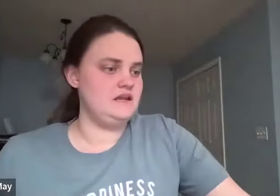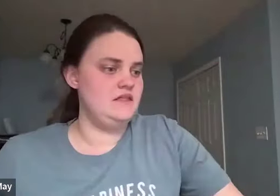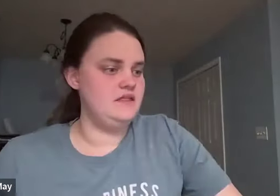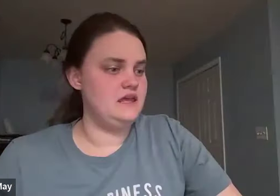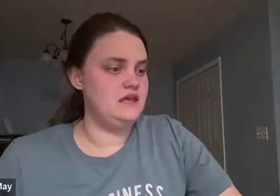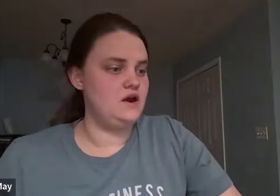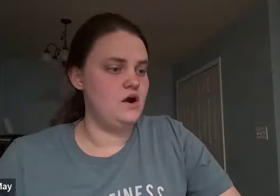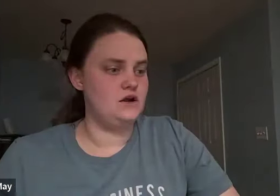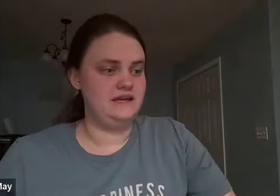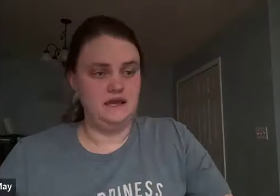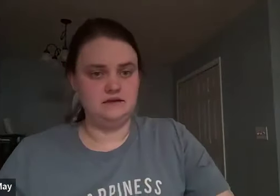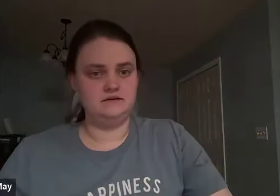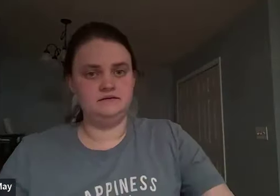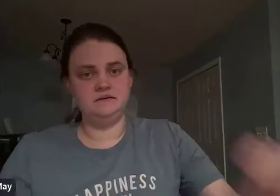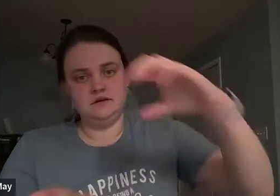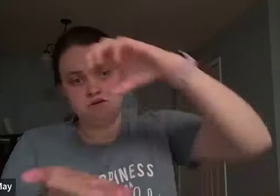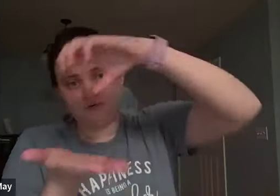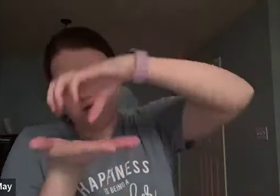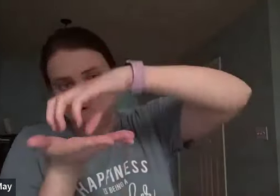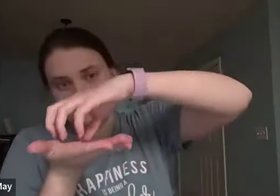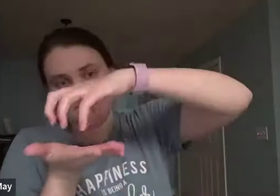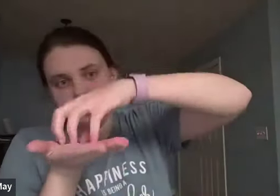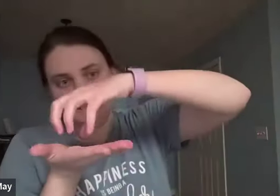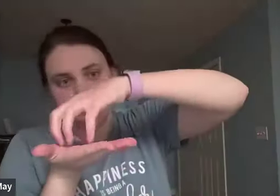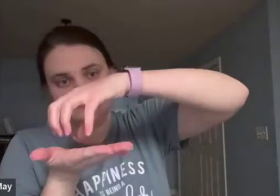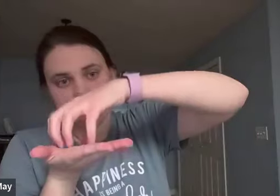And then our cake. So we had our cupcake.